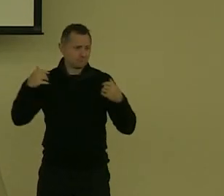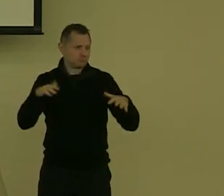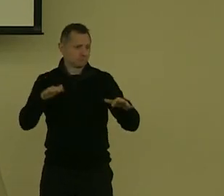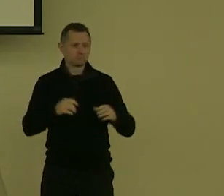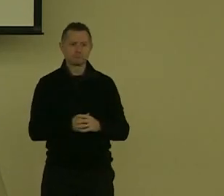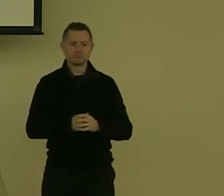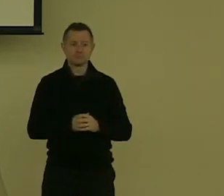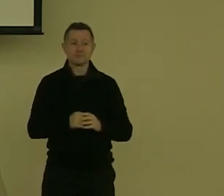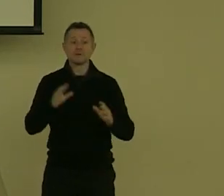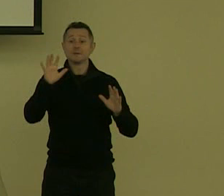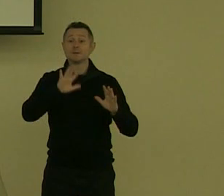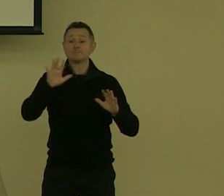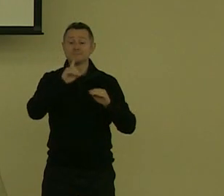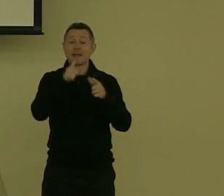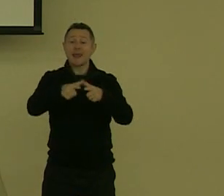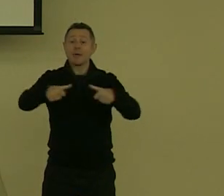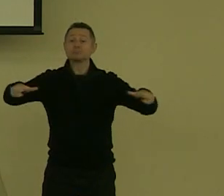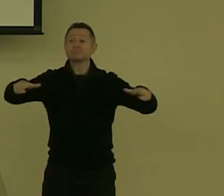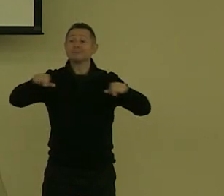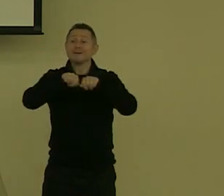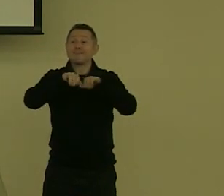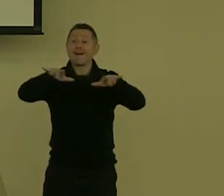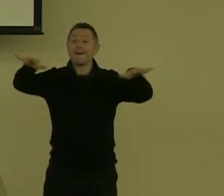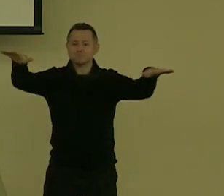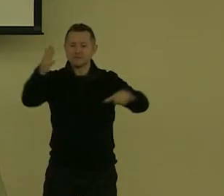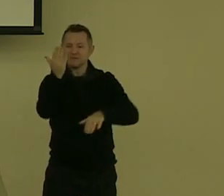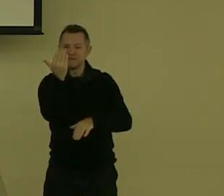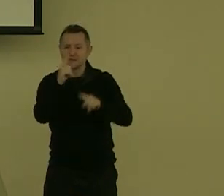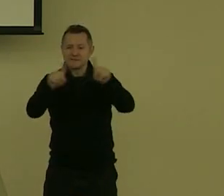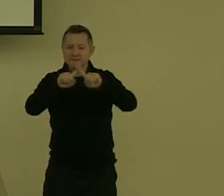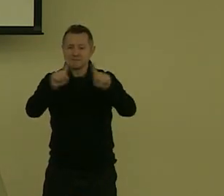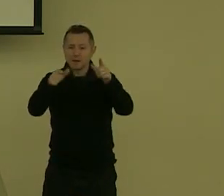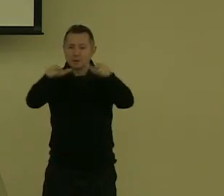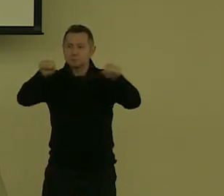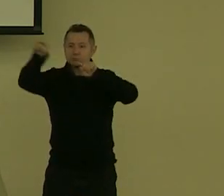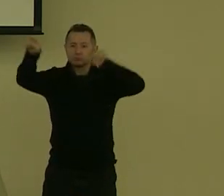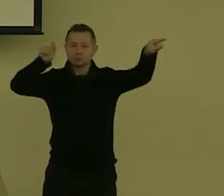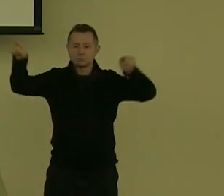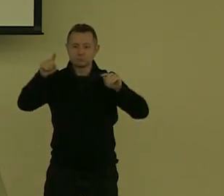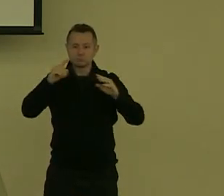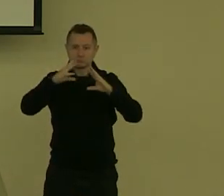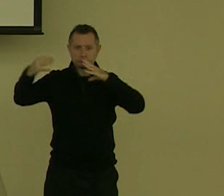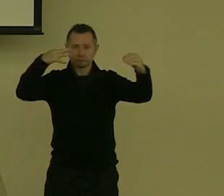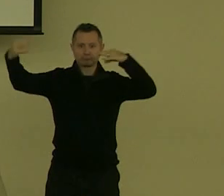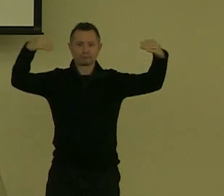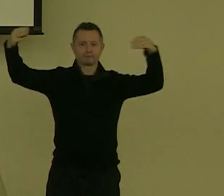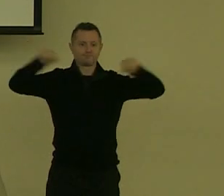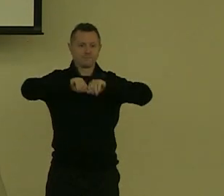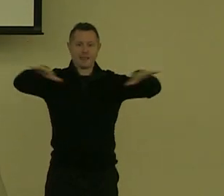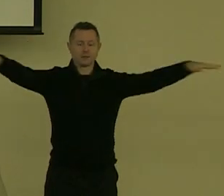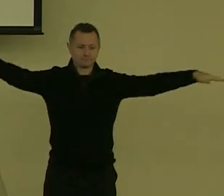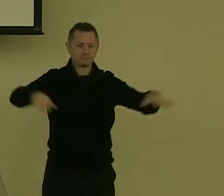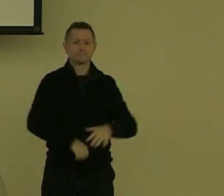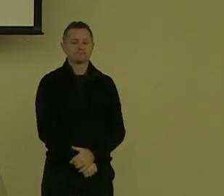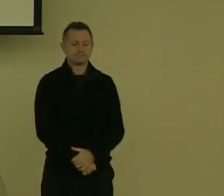In 2010, I branched into archives when Chris Claremont approached us and offered us his archives.